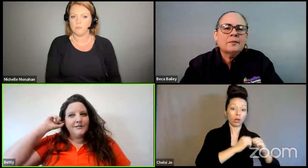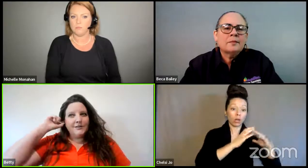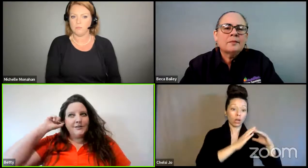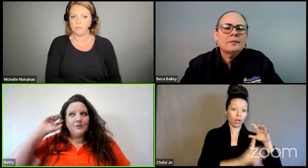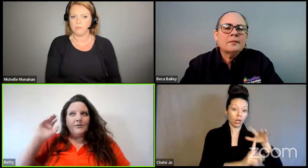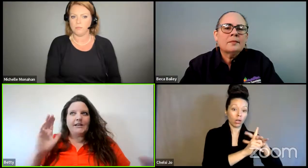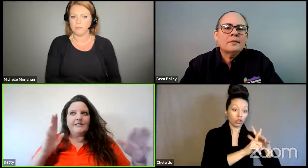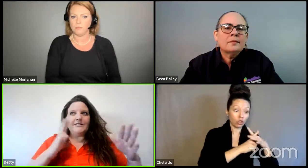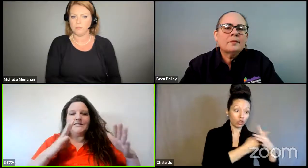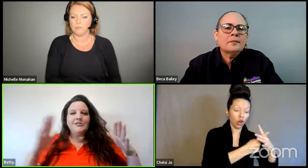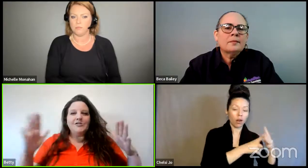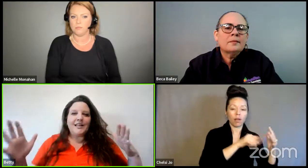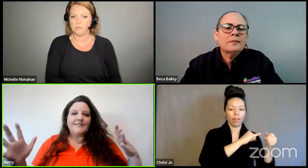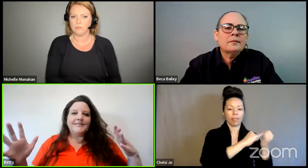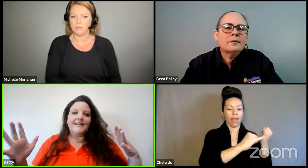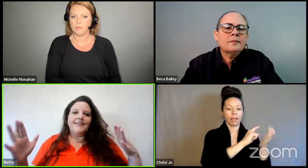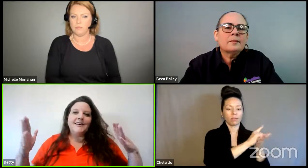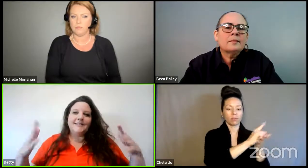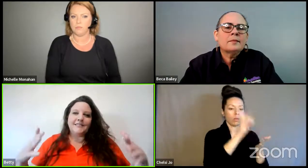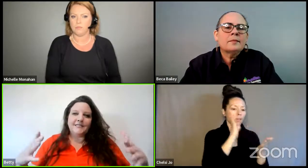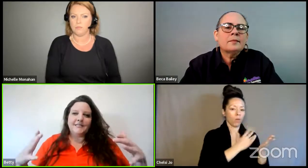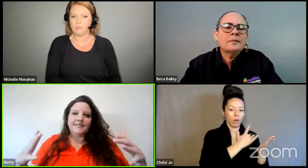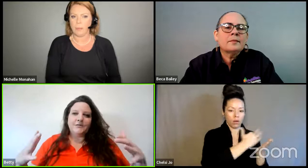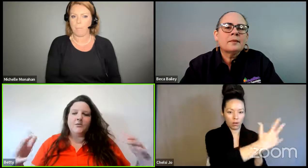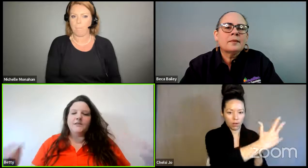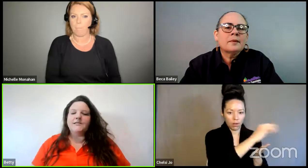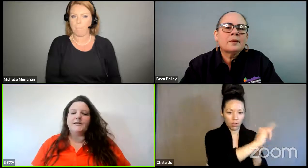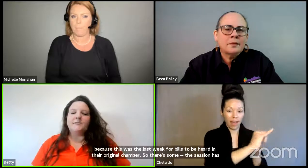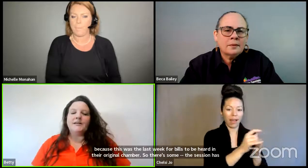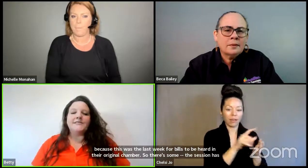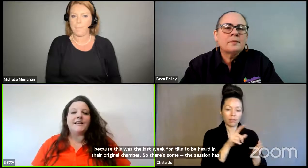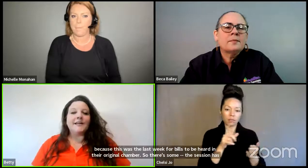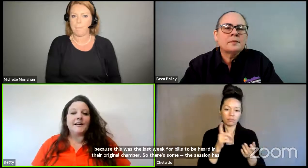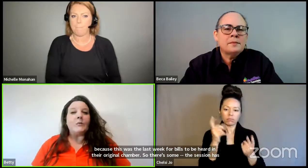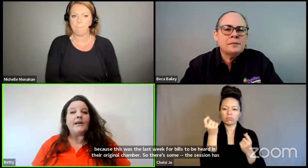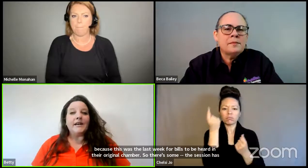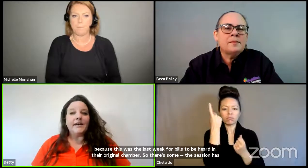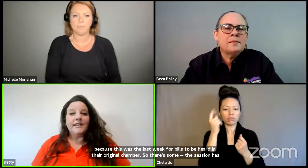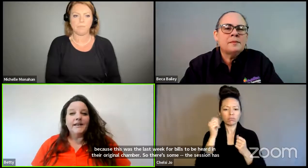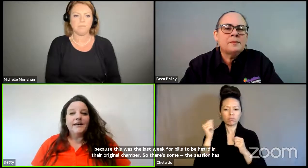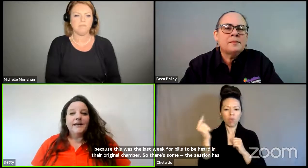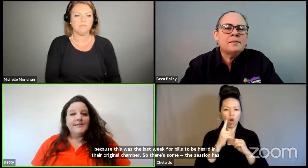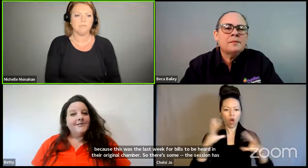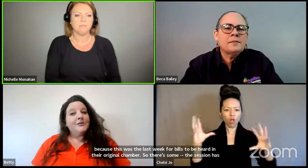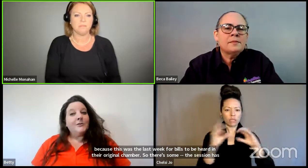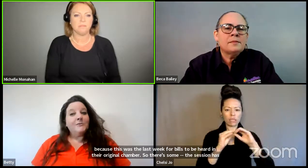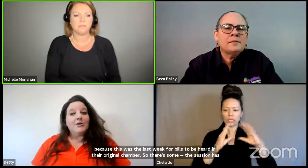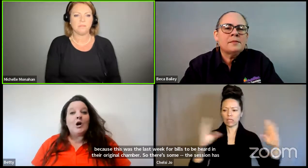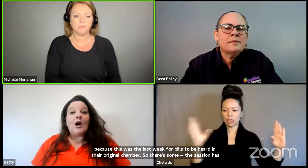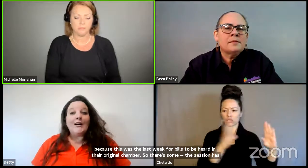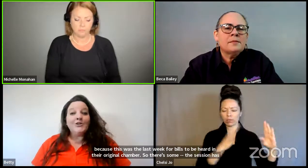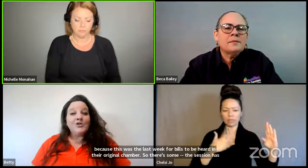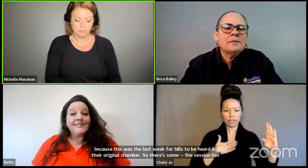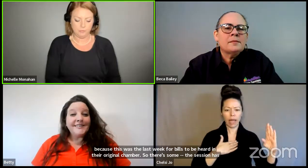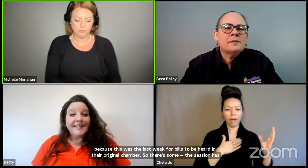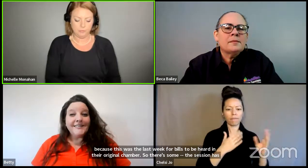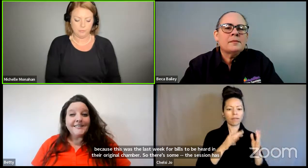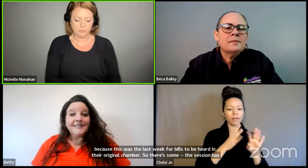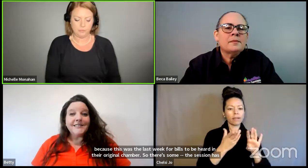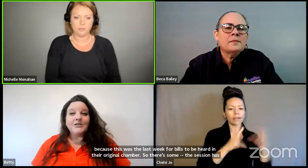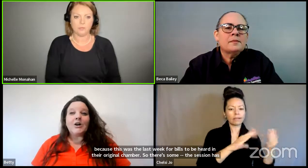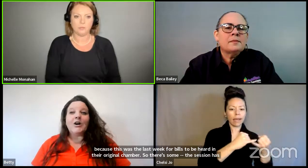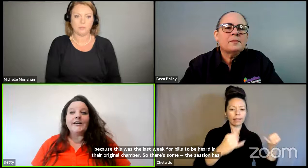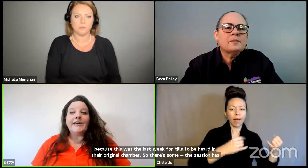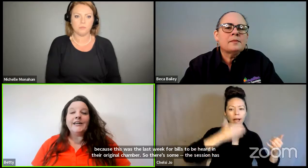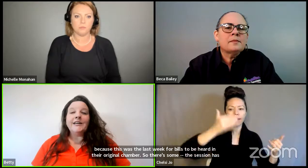some, the session has deadlines, and this was a big deadline week. And so long